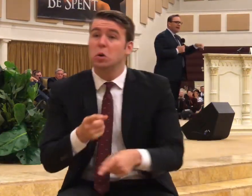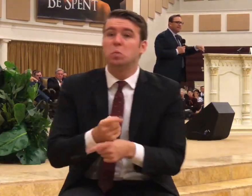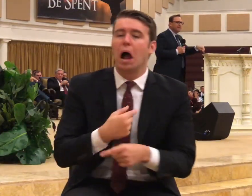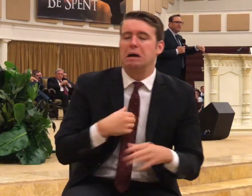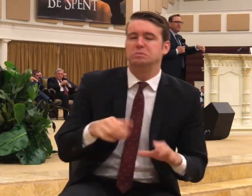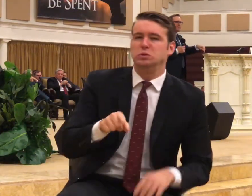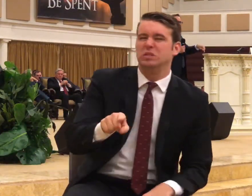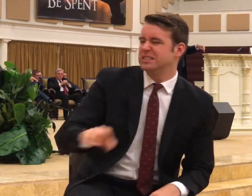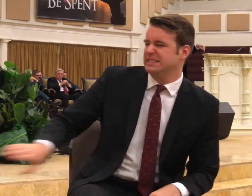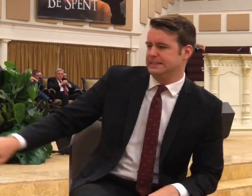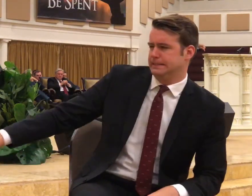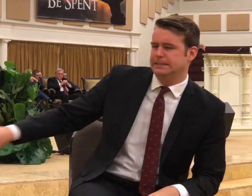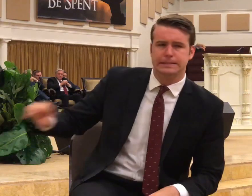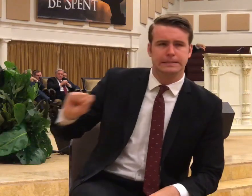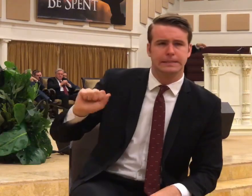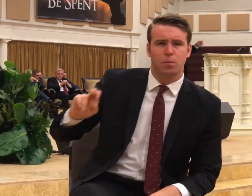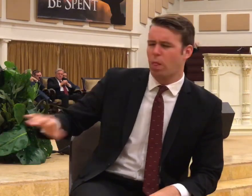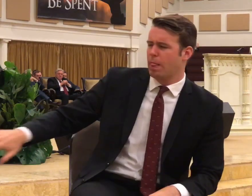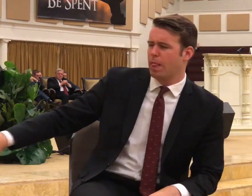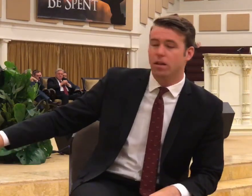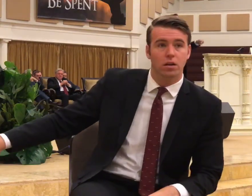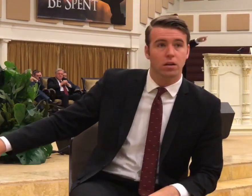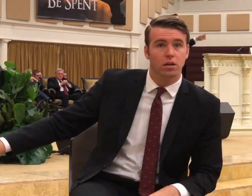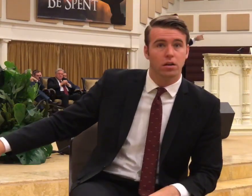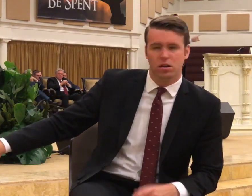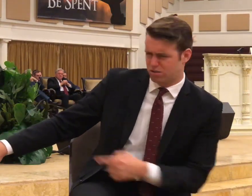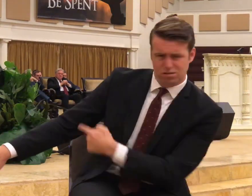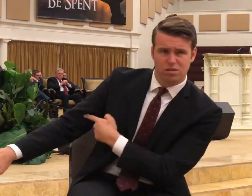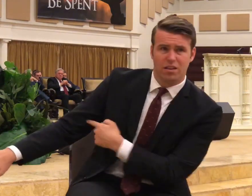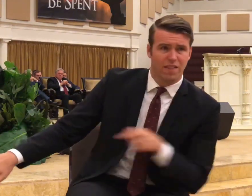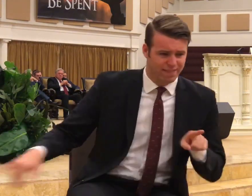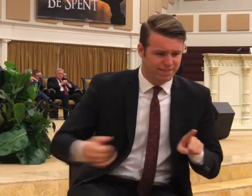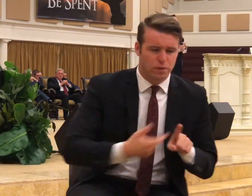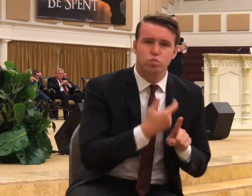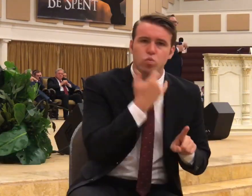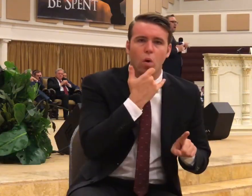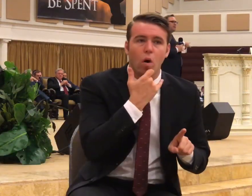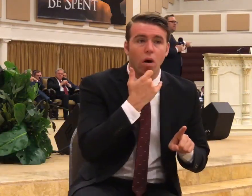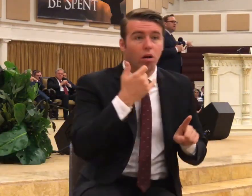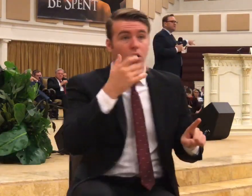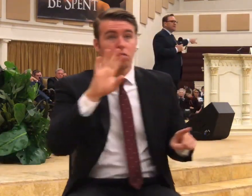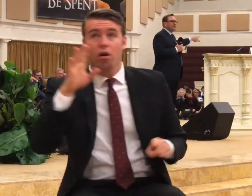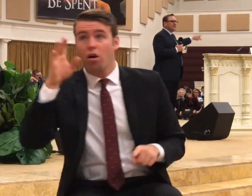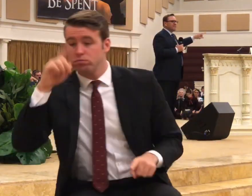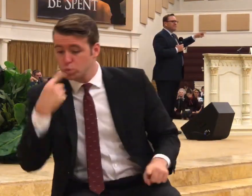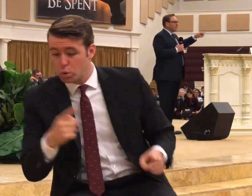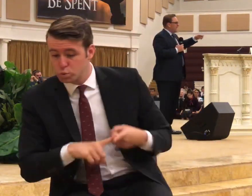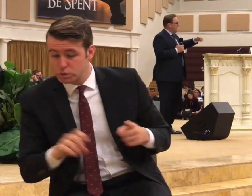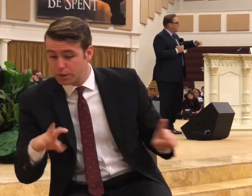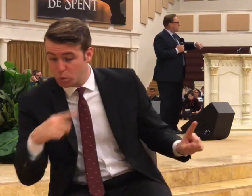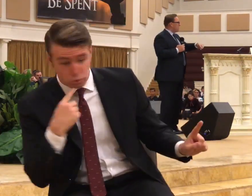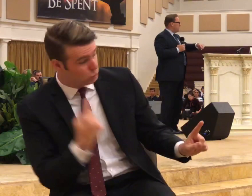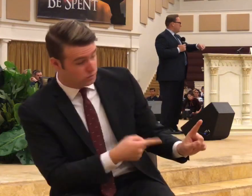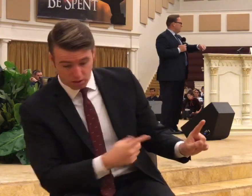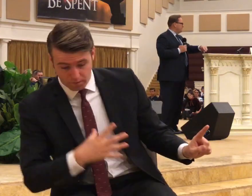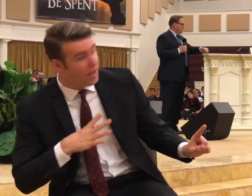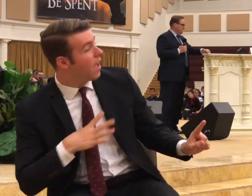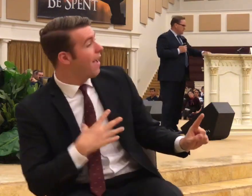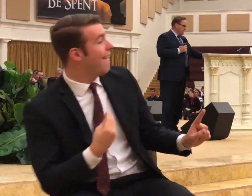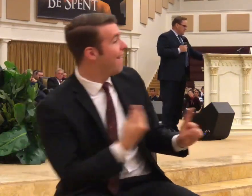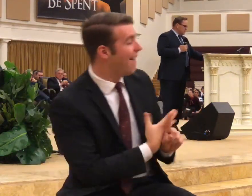was right, which was contrary to what the prophet of God, speaking for God, had told